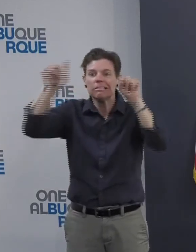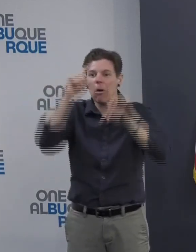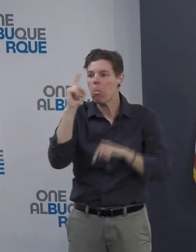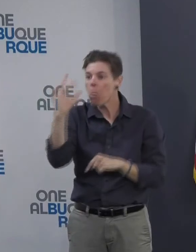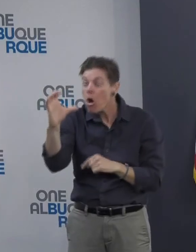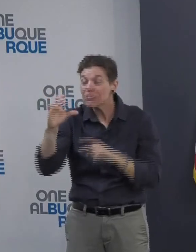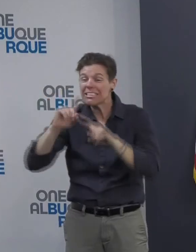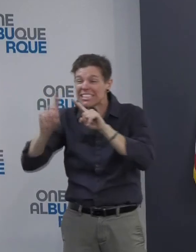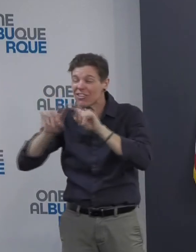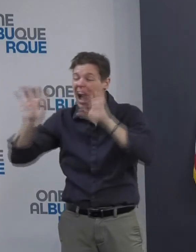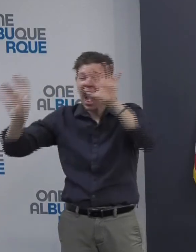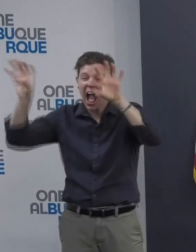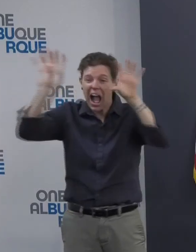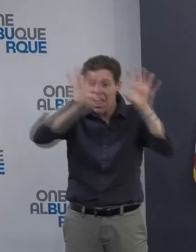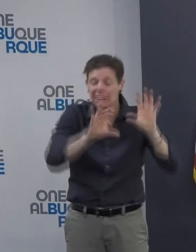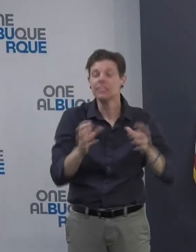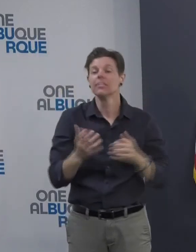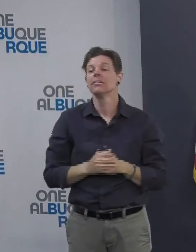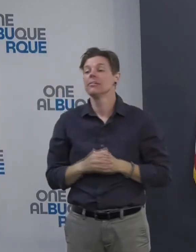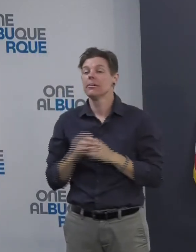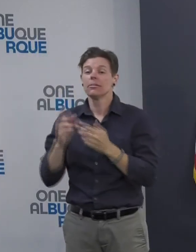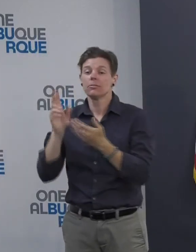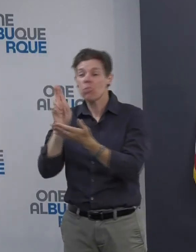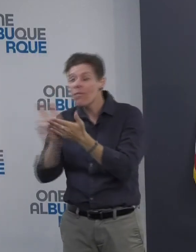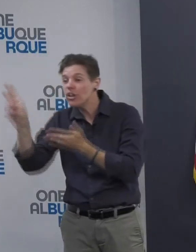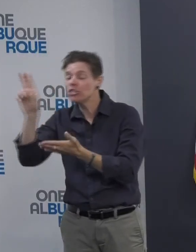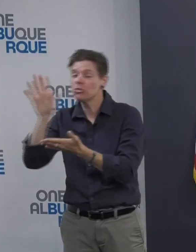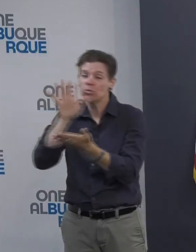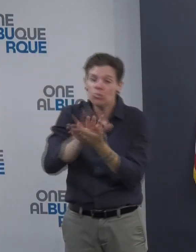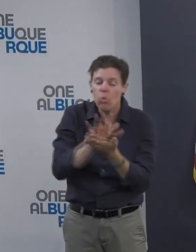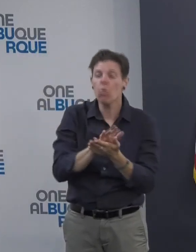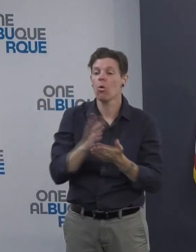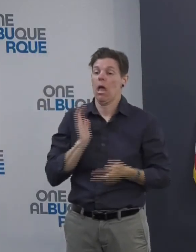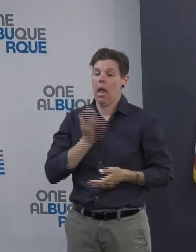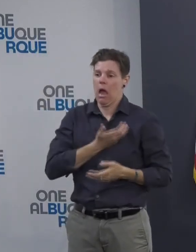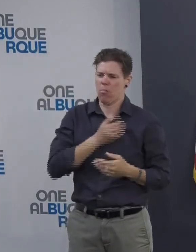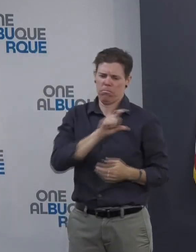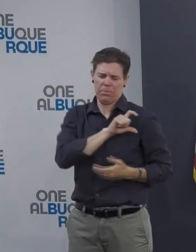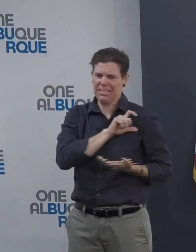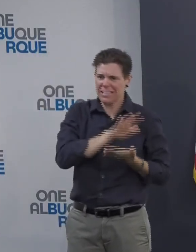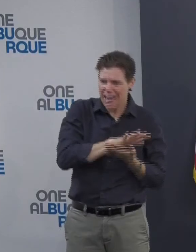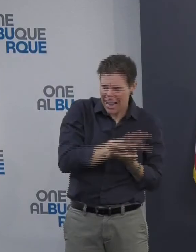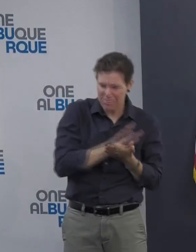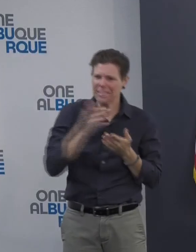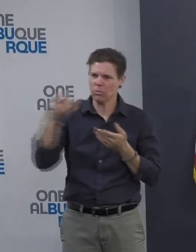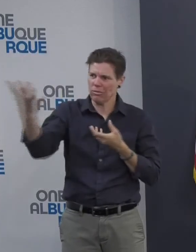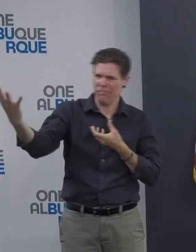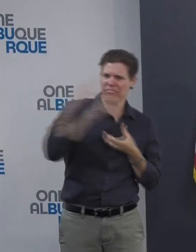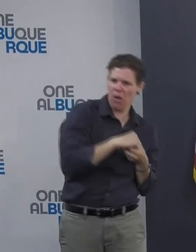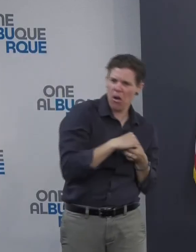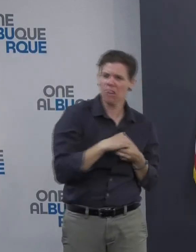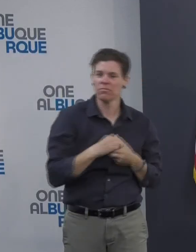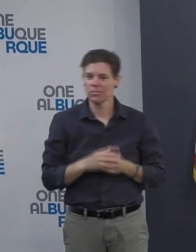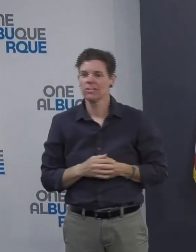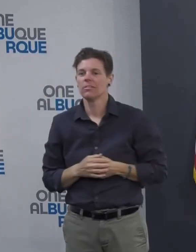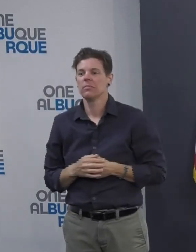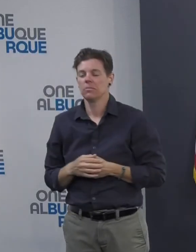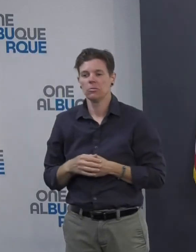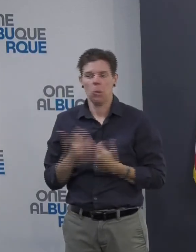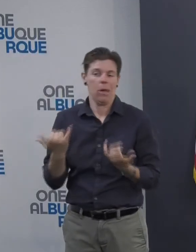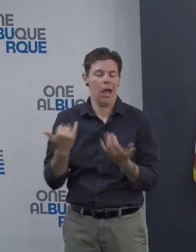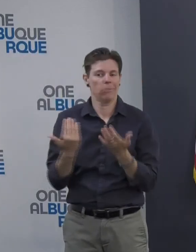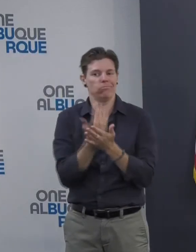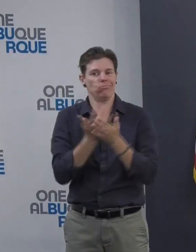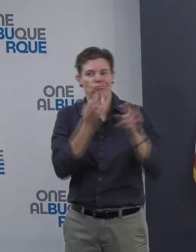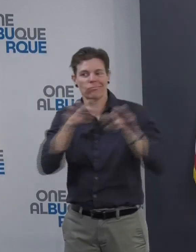that have law enforcement academies, and we present virtual recruiting presentations to them.